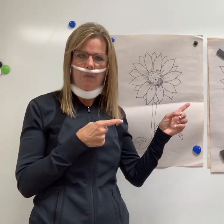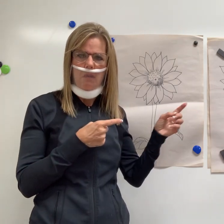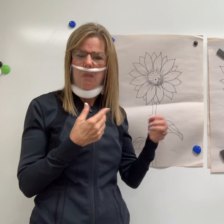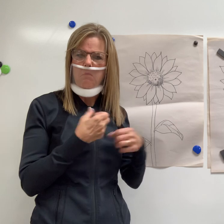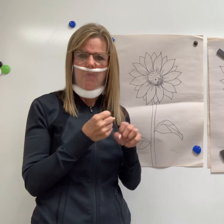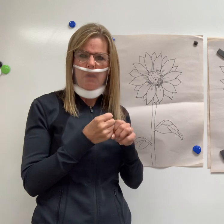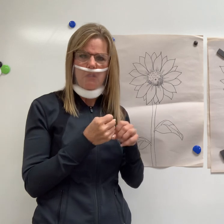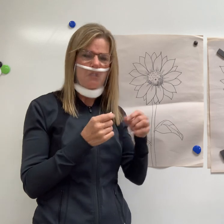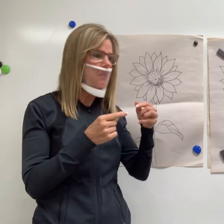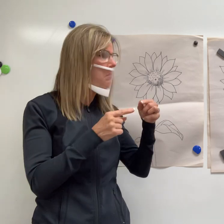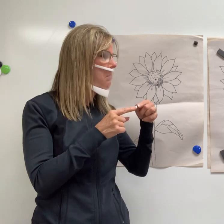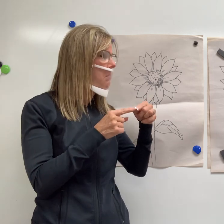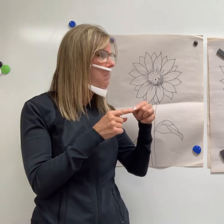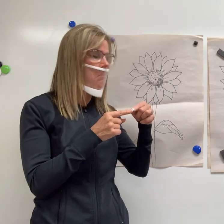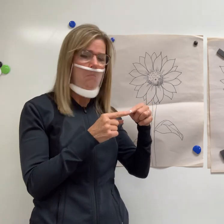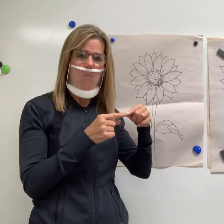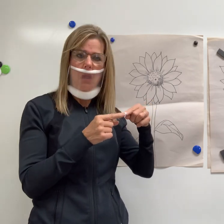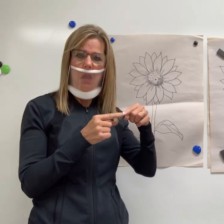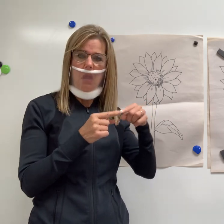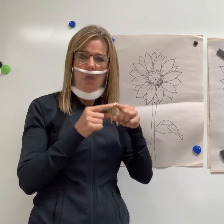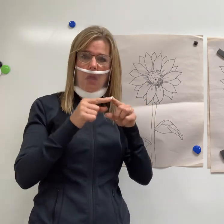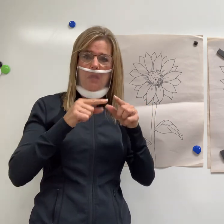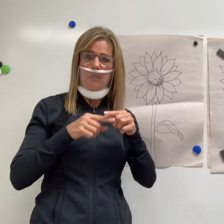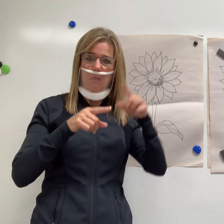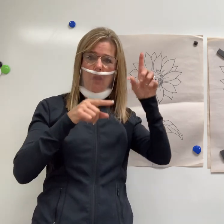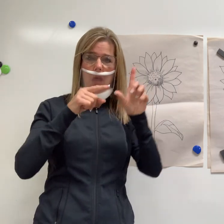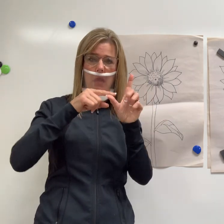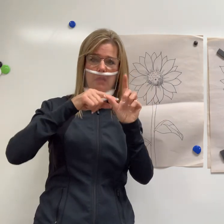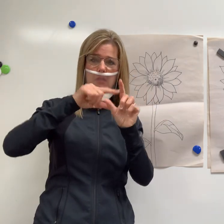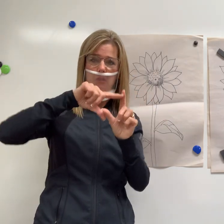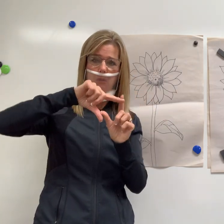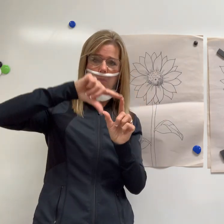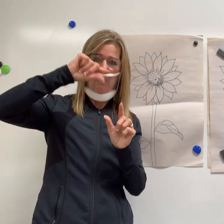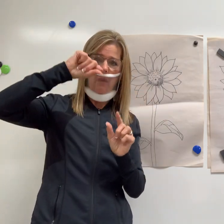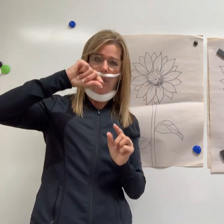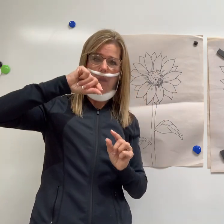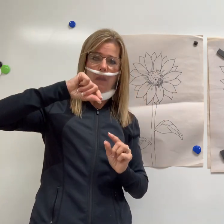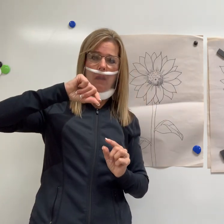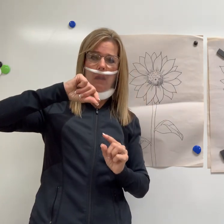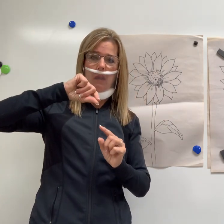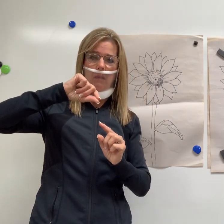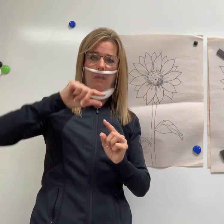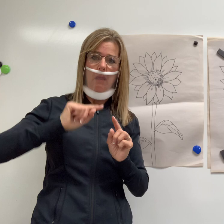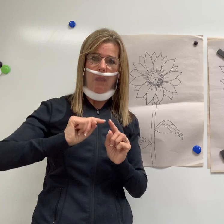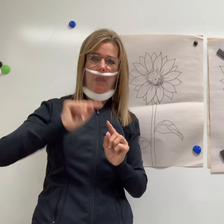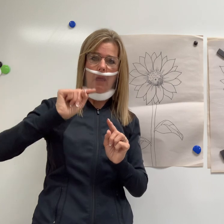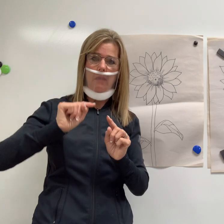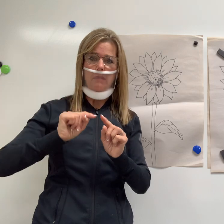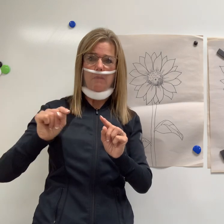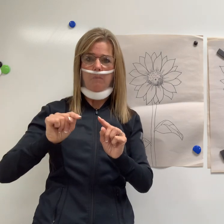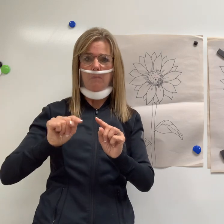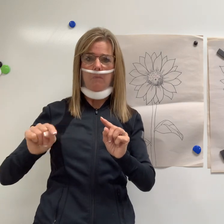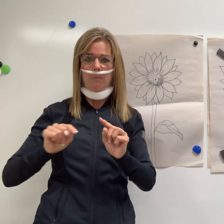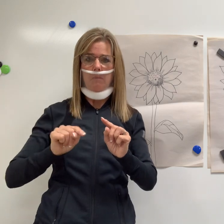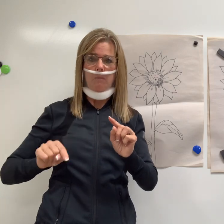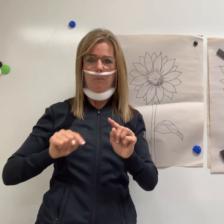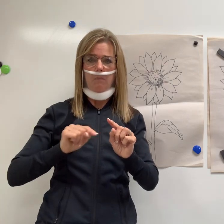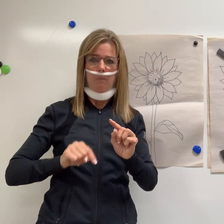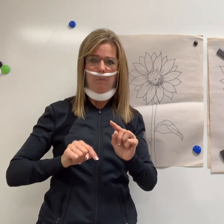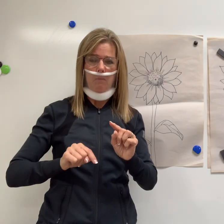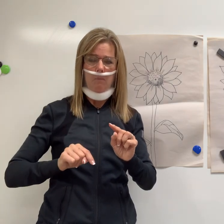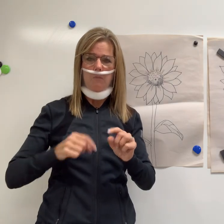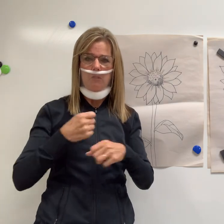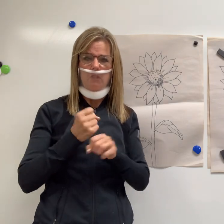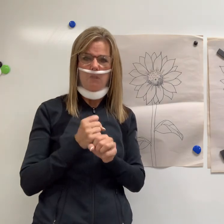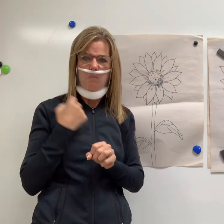some lines. You could add two or three little lines coming out the center. And look, some might be kind of doubled to make it look